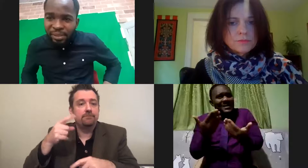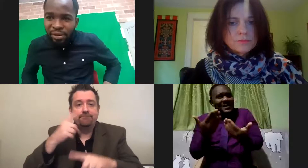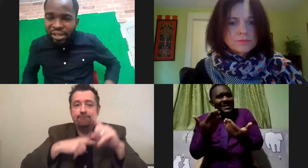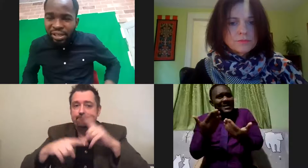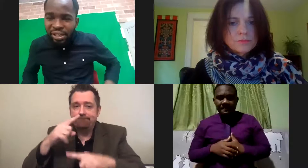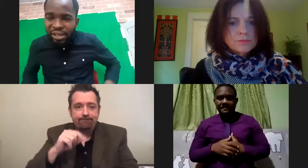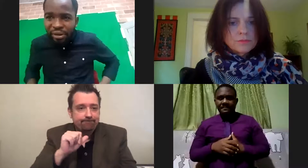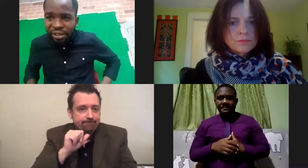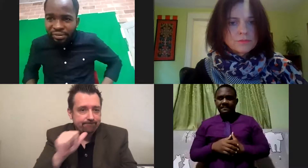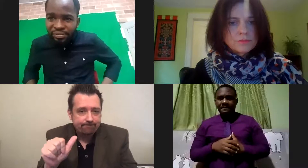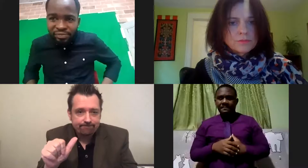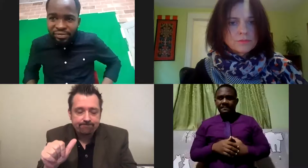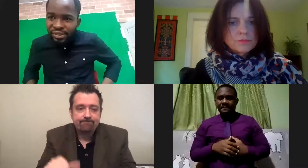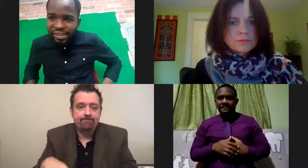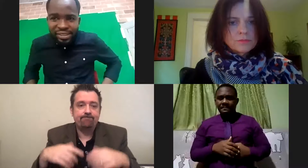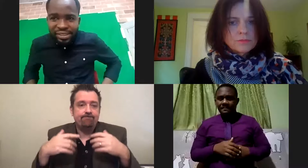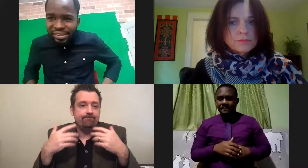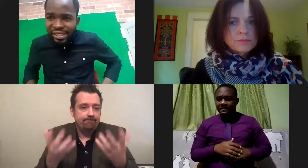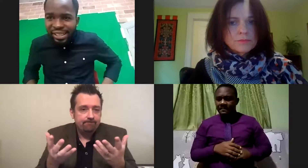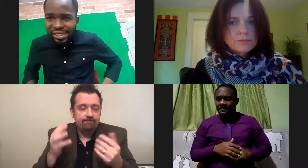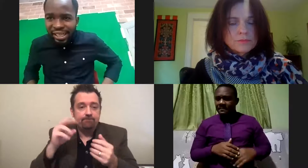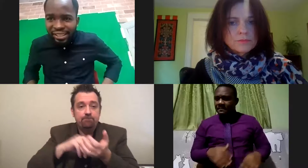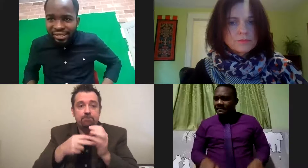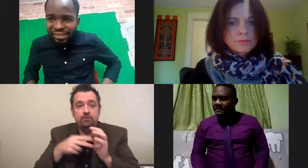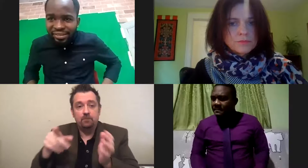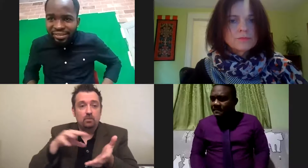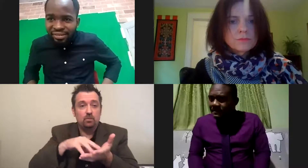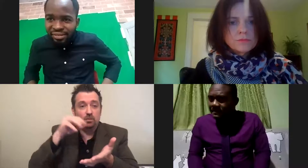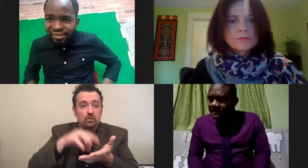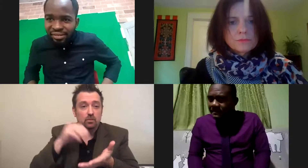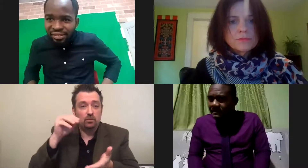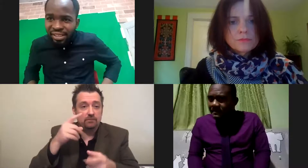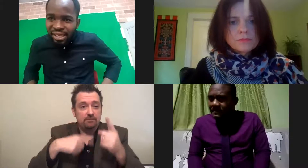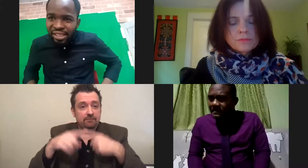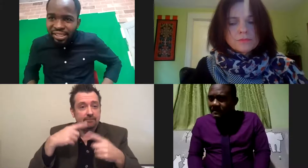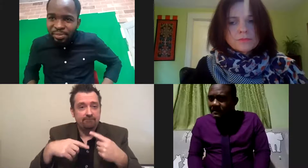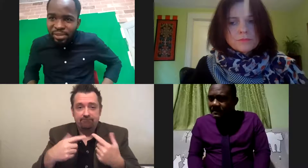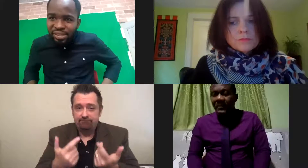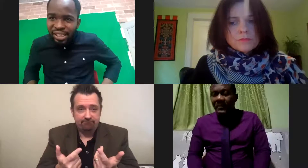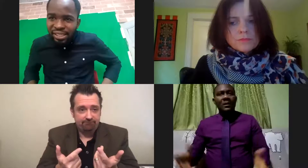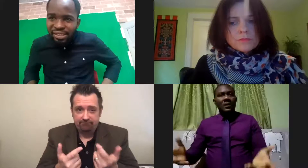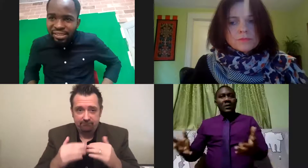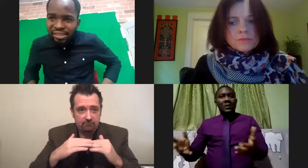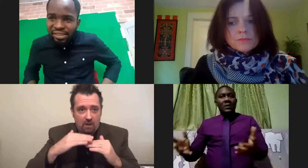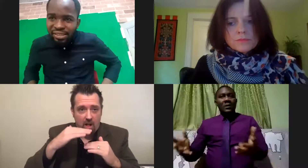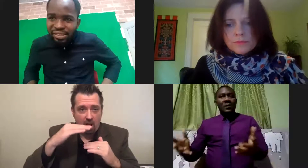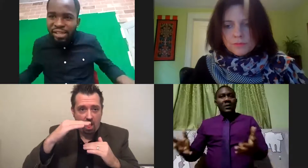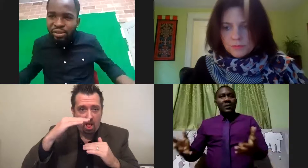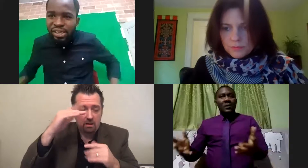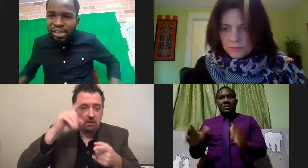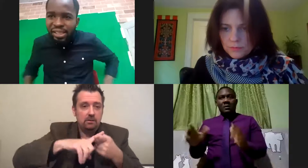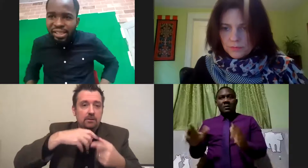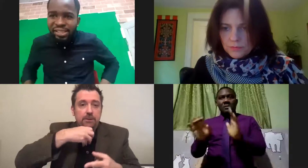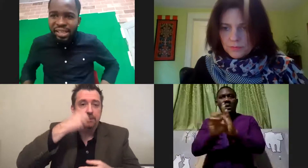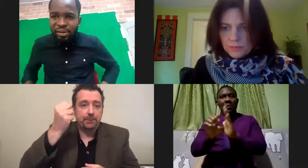the parents are hearing, they can't sign. And this means that where do